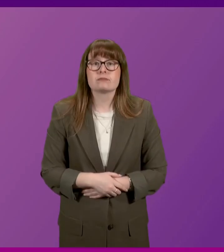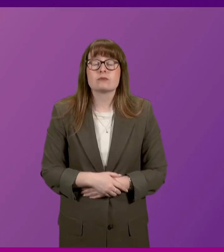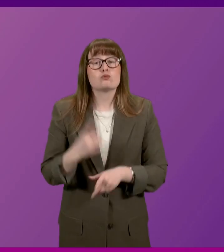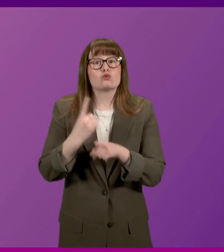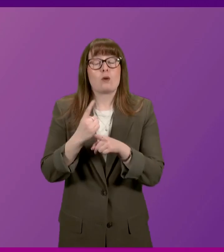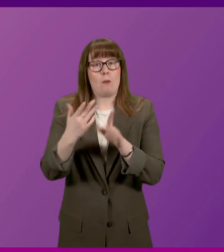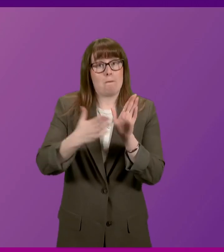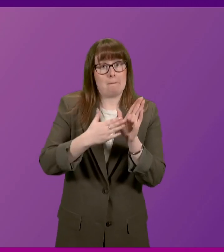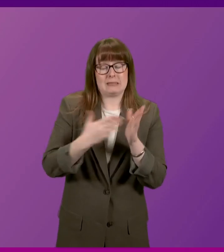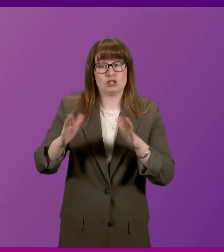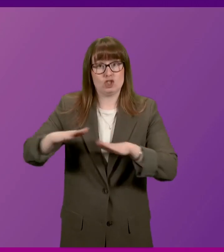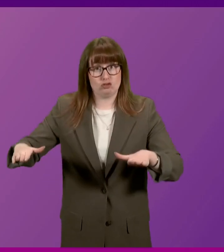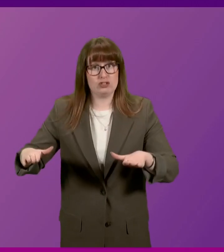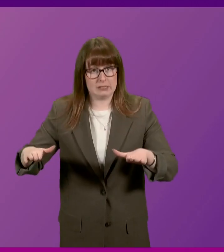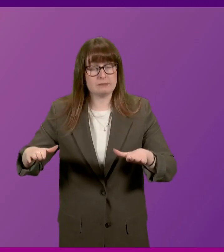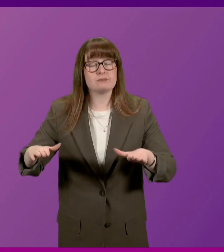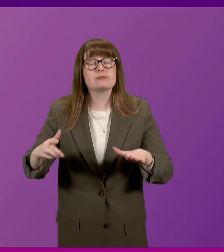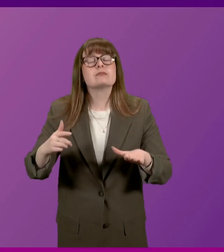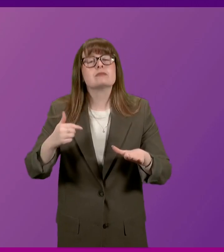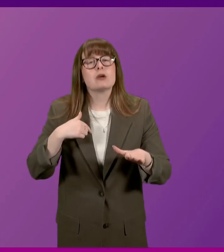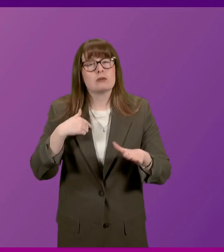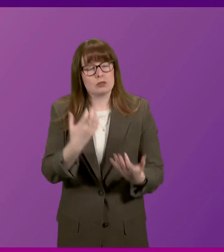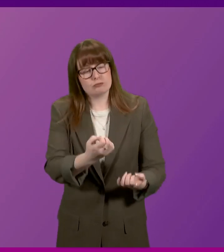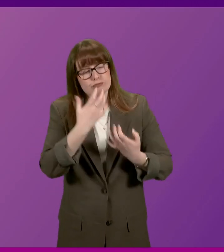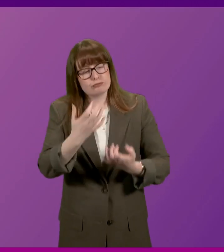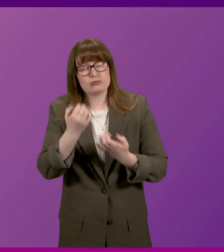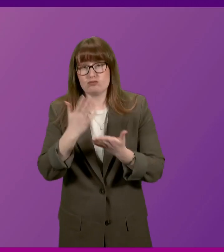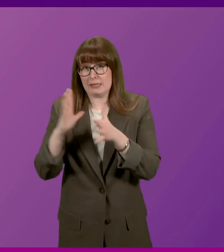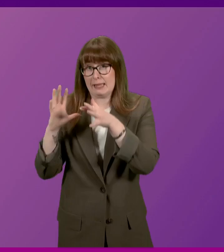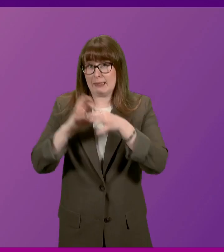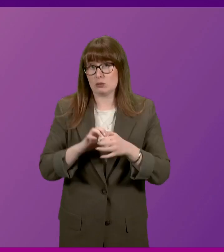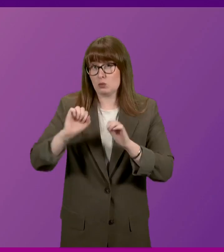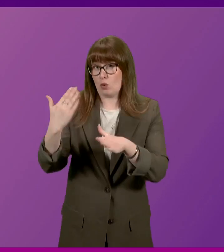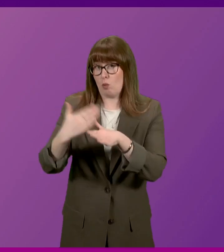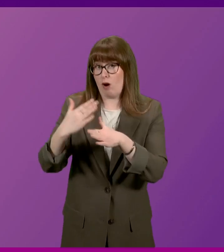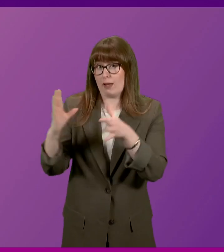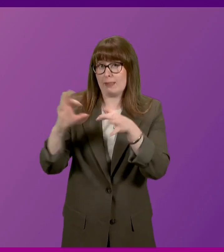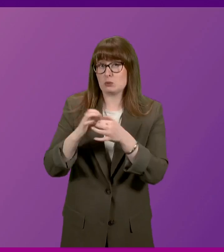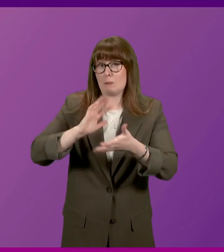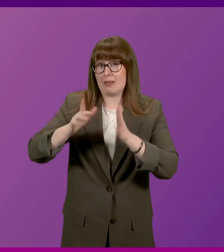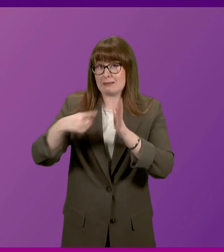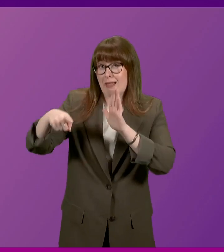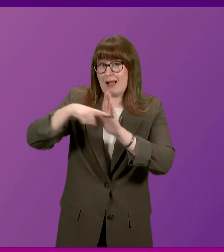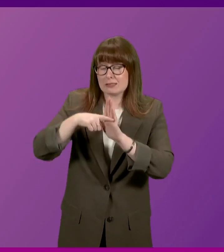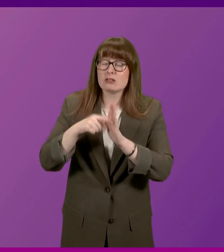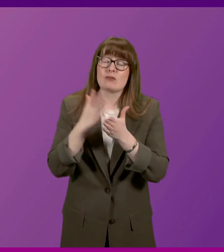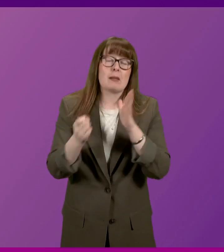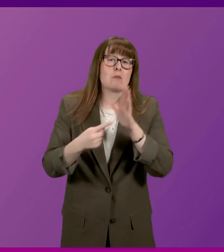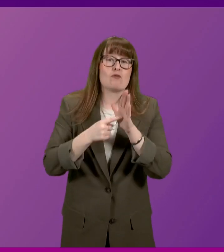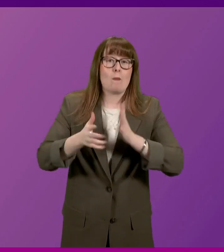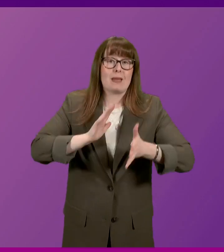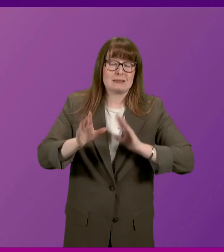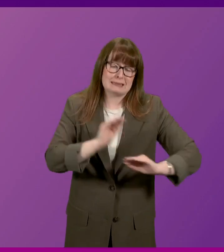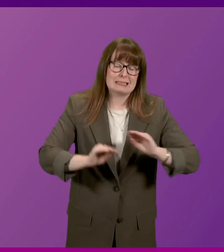and children, we heard, and this resonates with your excellent work on the BSL Act, the importance of BSL from an early